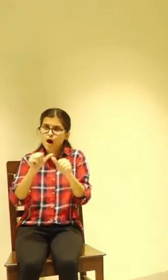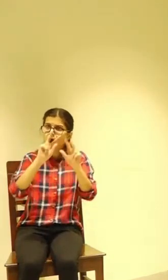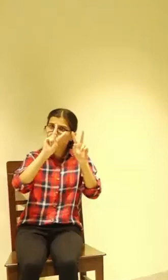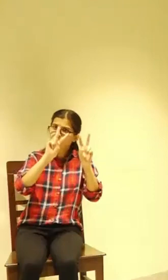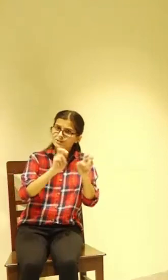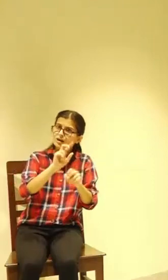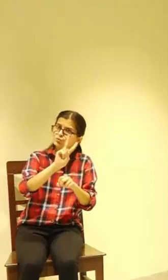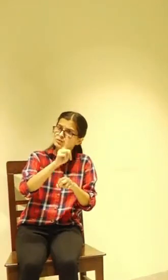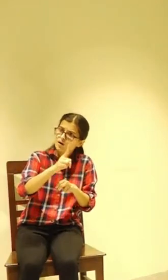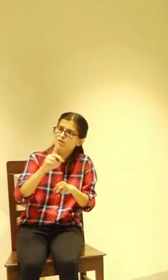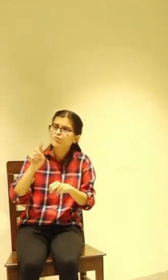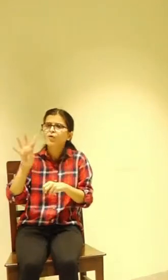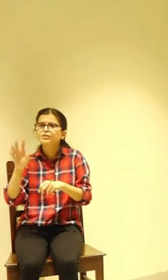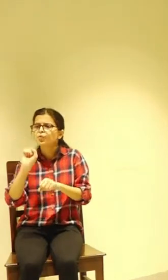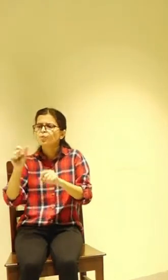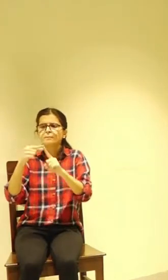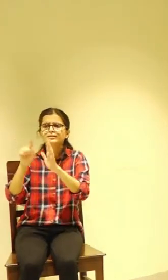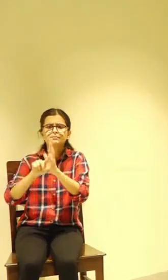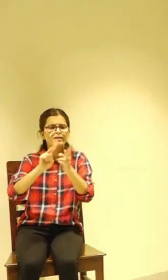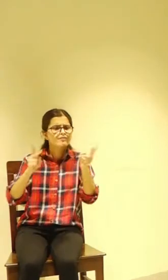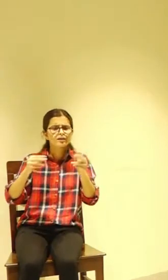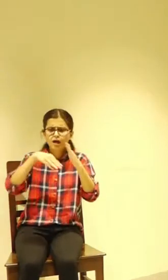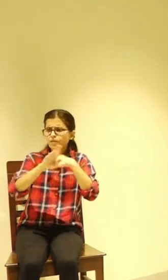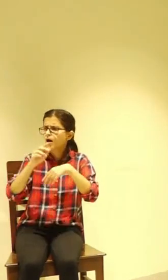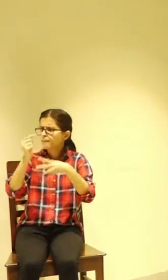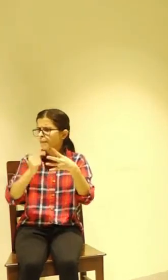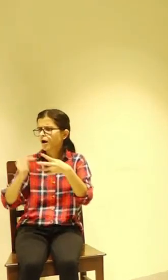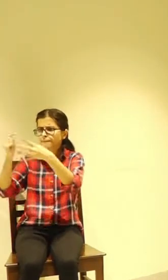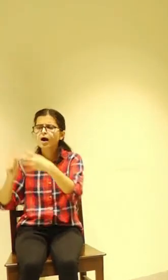in different provisions, but also the language and the borrowing